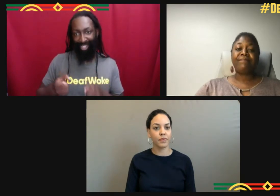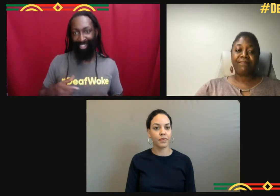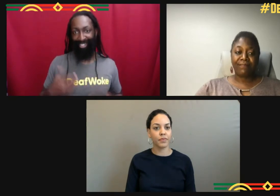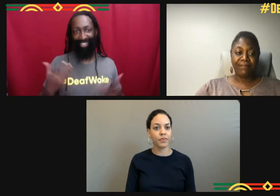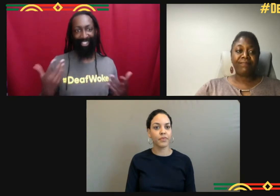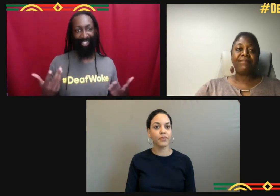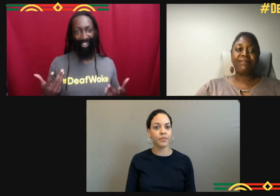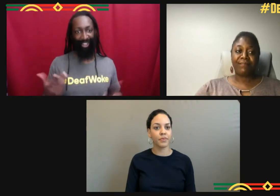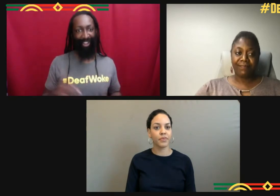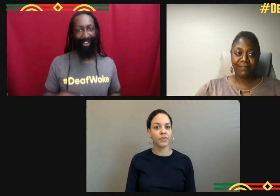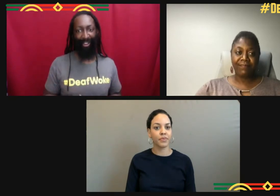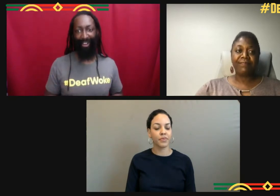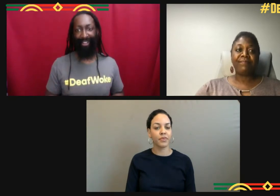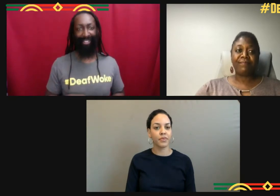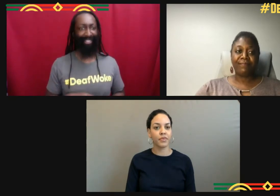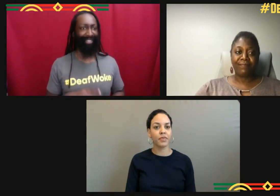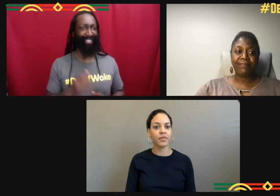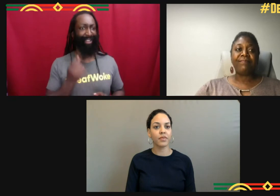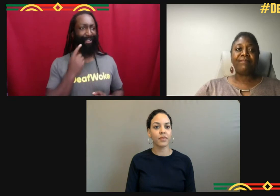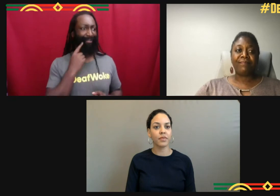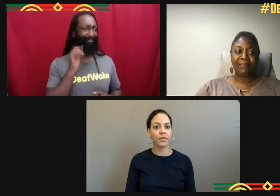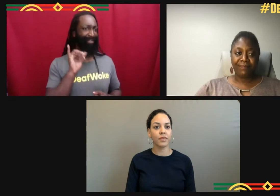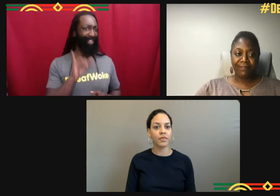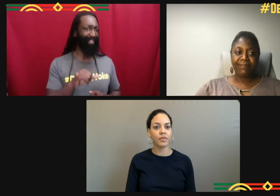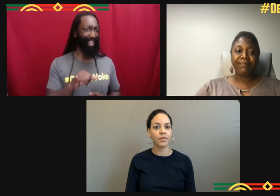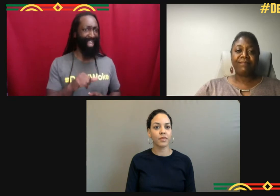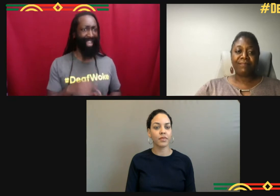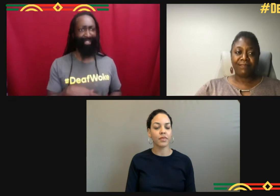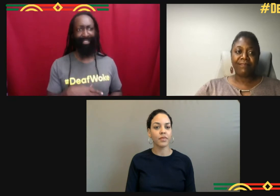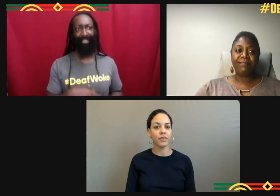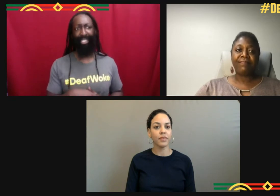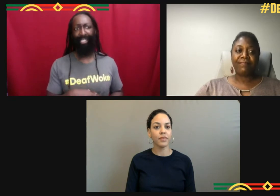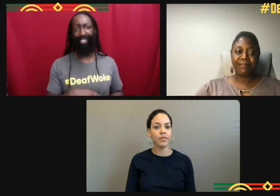business, about the art administration.